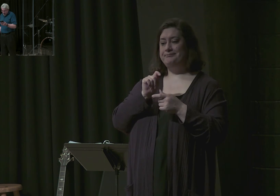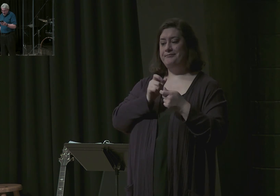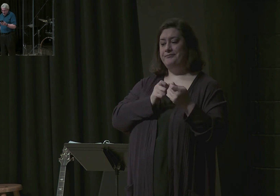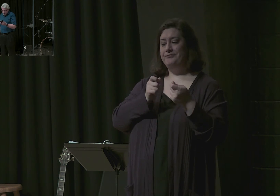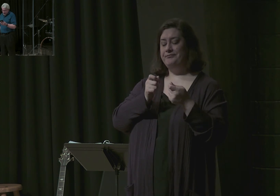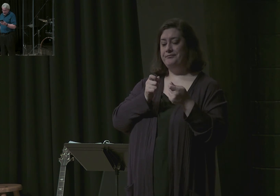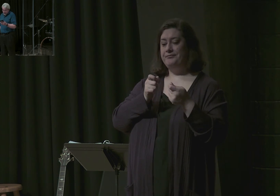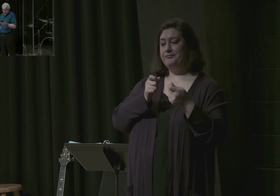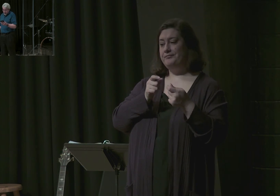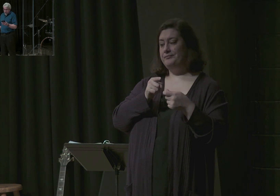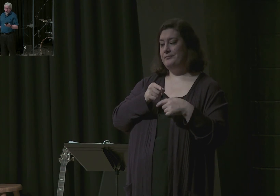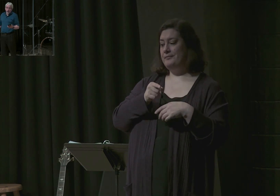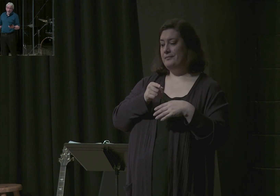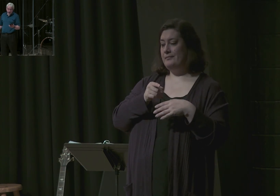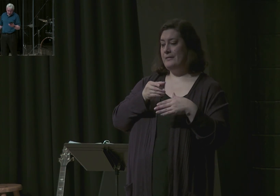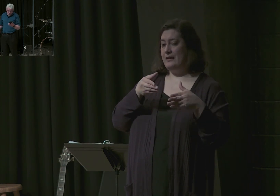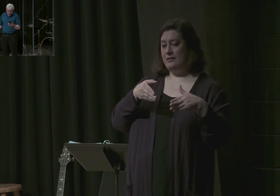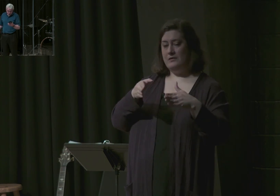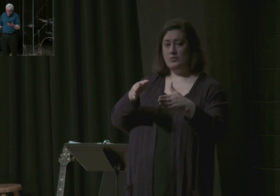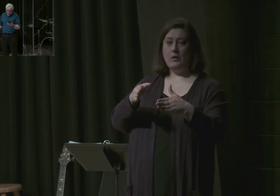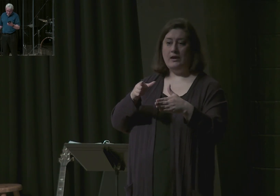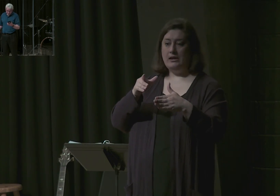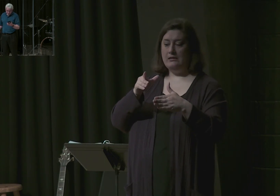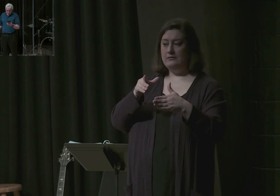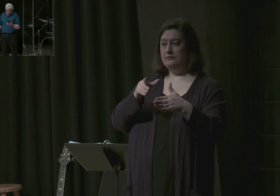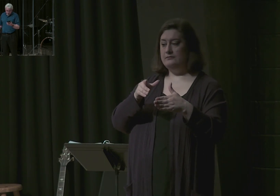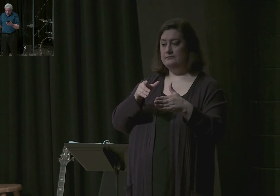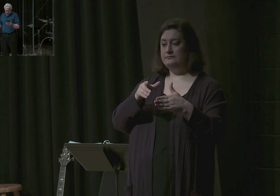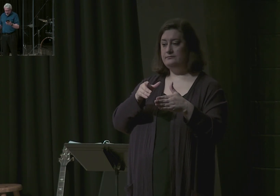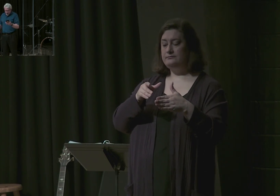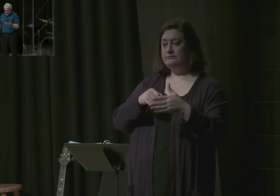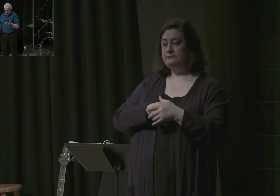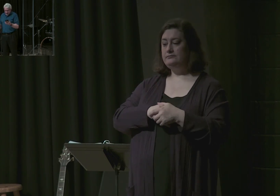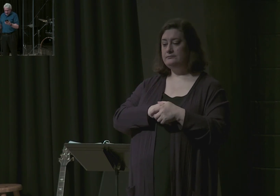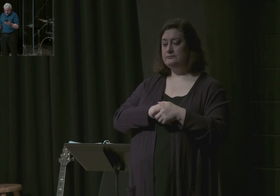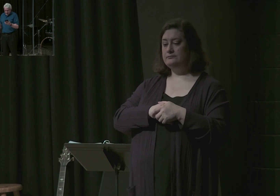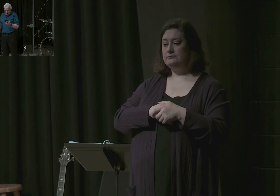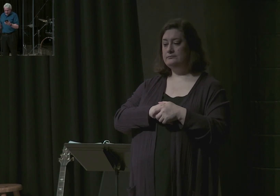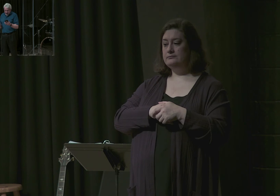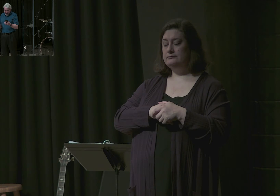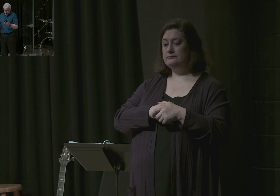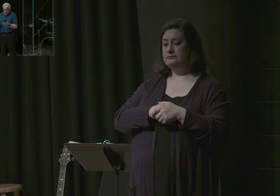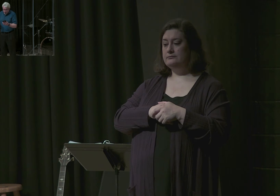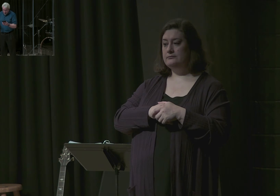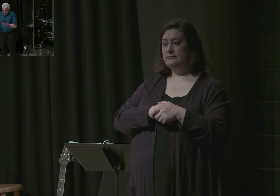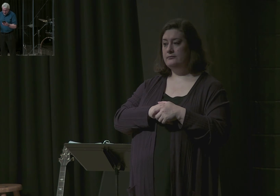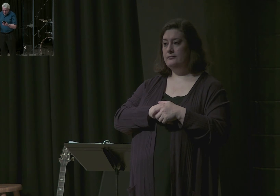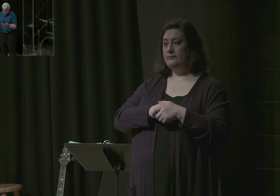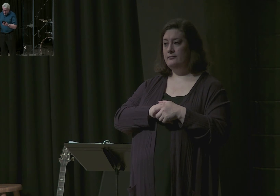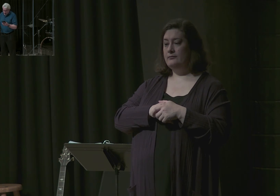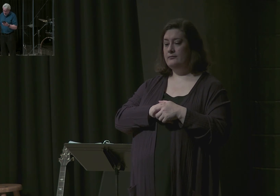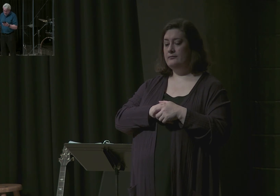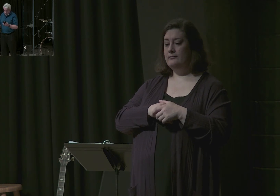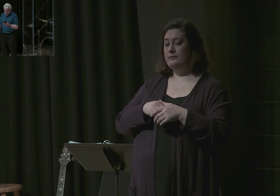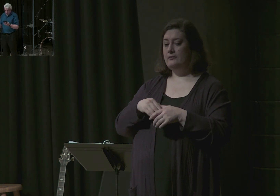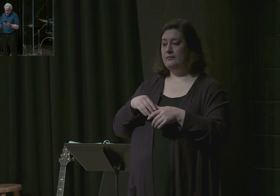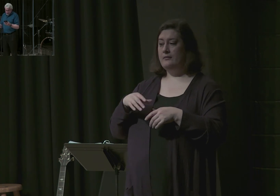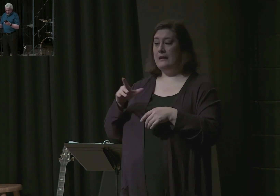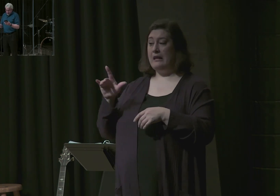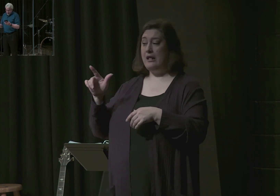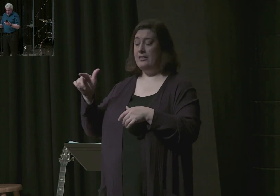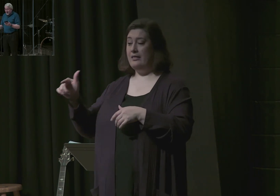mechanism, possibly because there is a direct connection, and possibly because he is providing a false